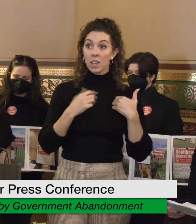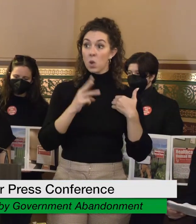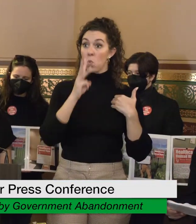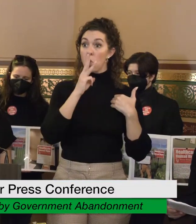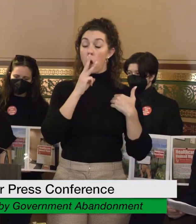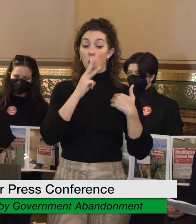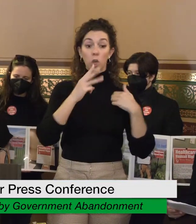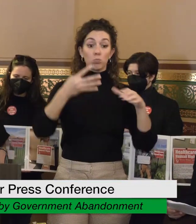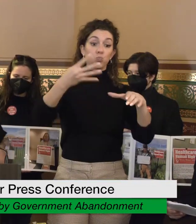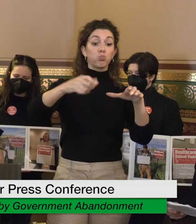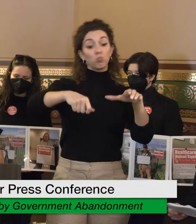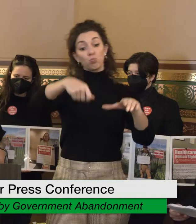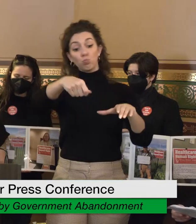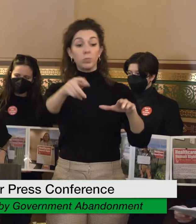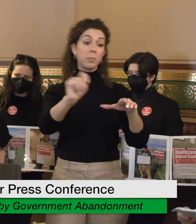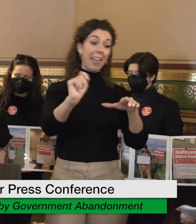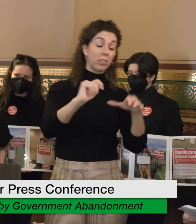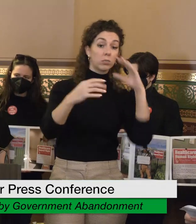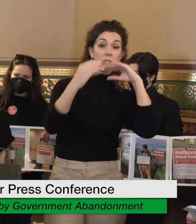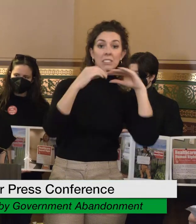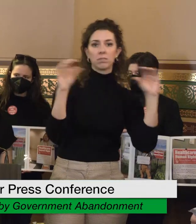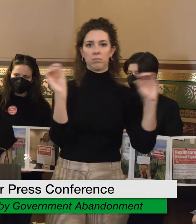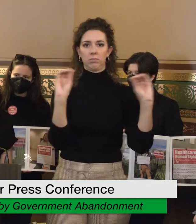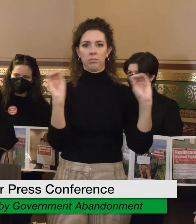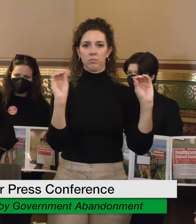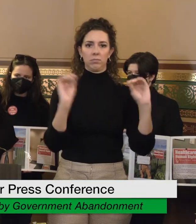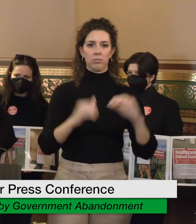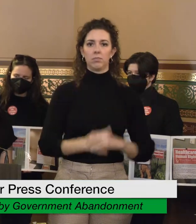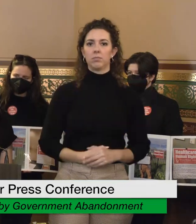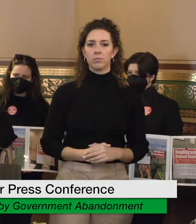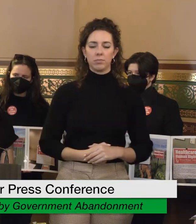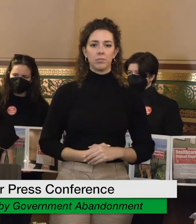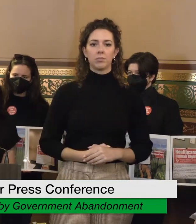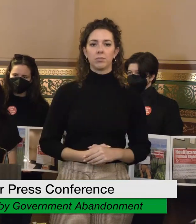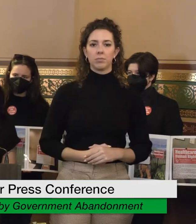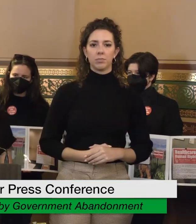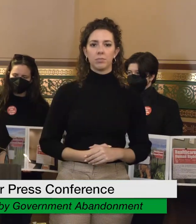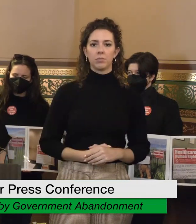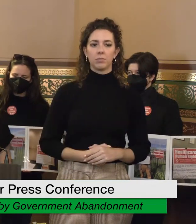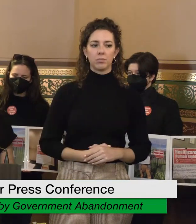water, not for the bathroom, not to eat, not for anything.